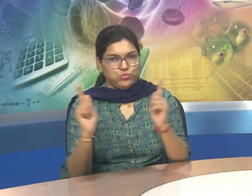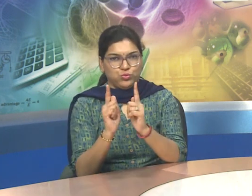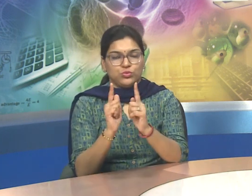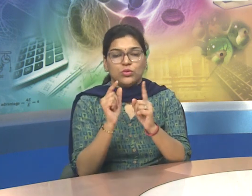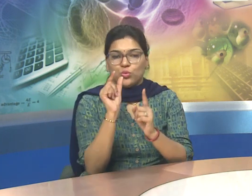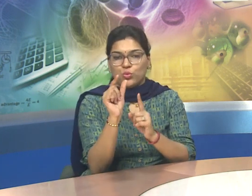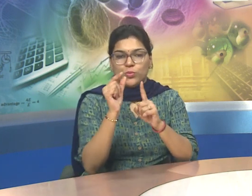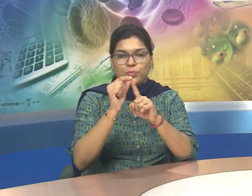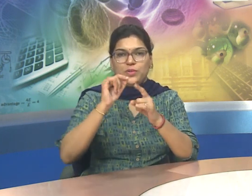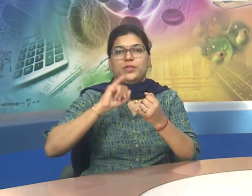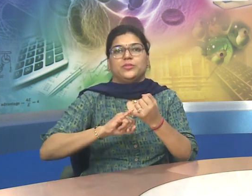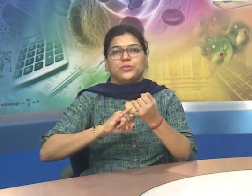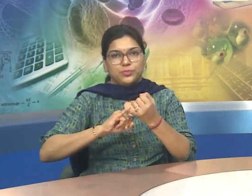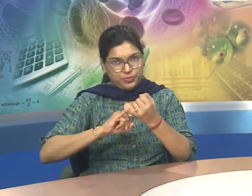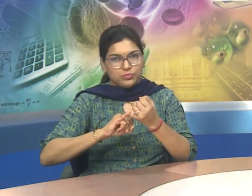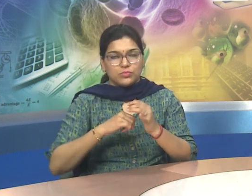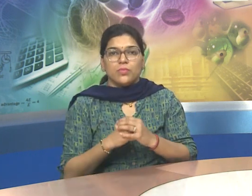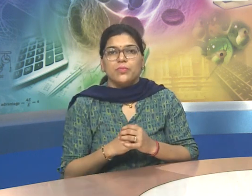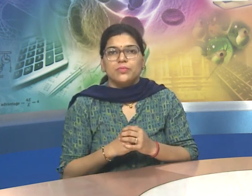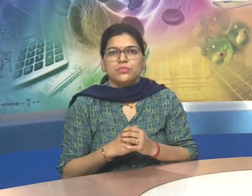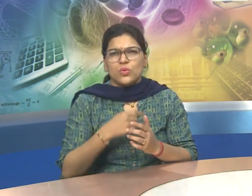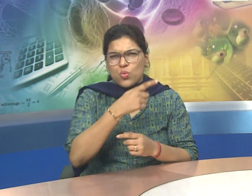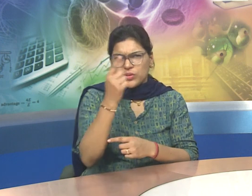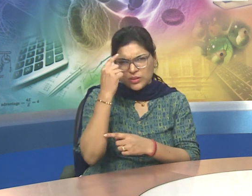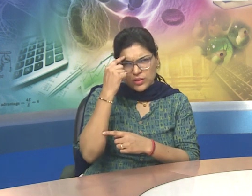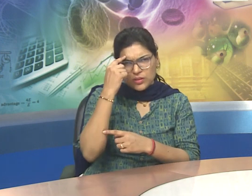In short, we all call it as UPS.